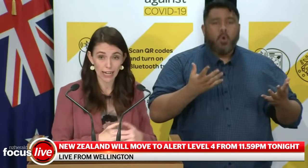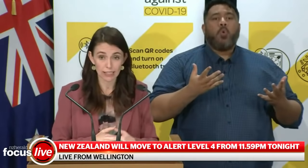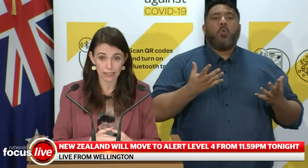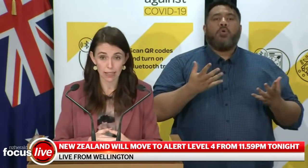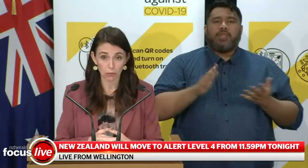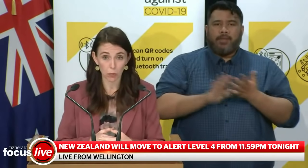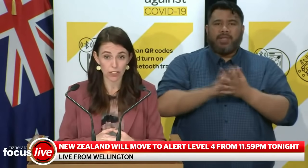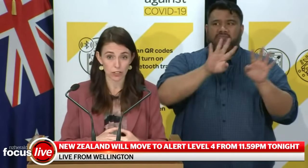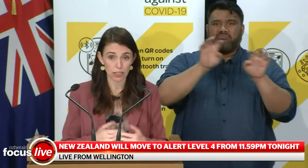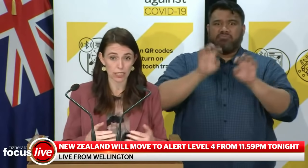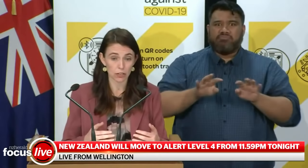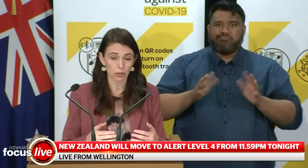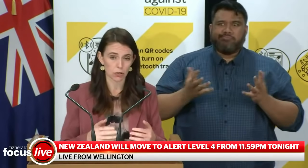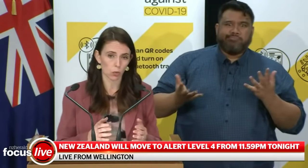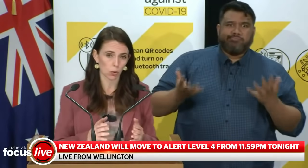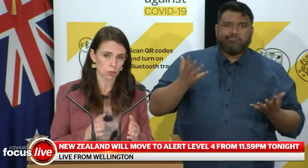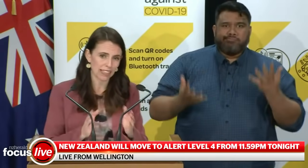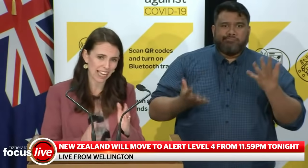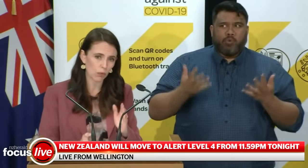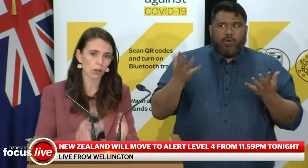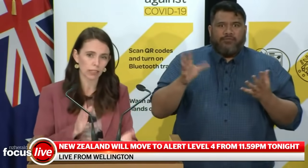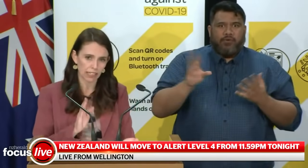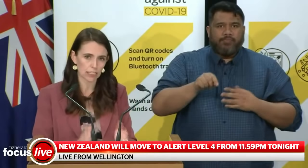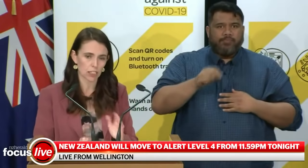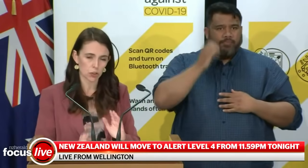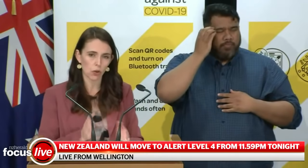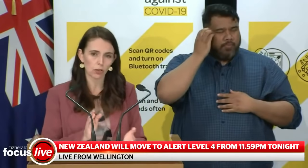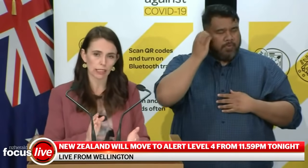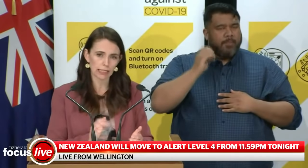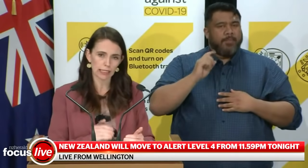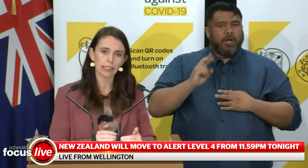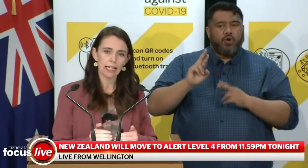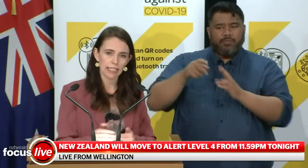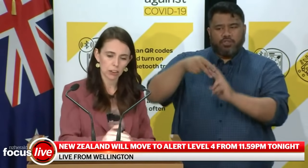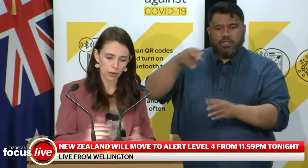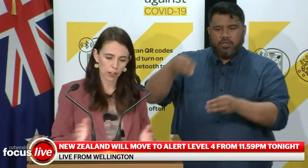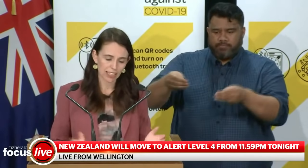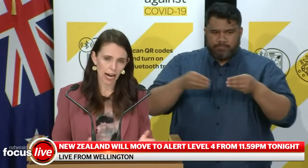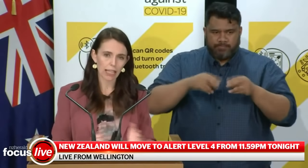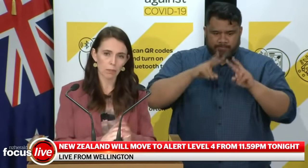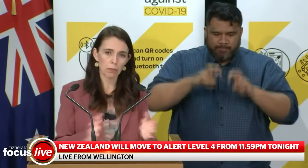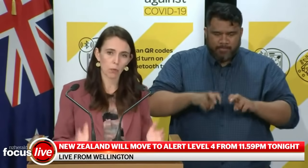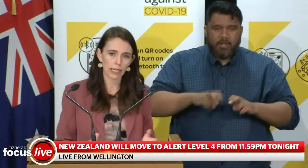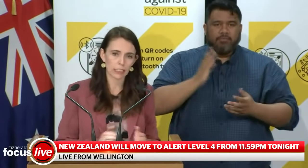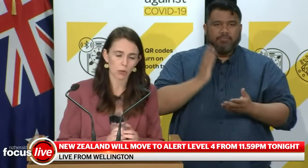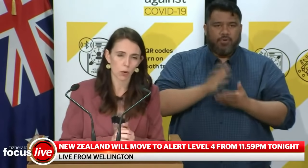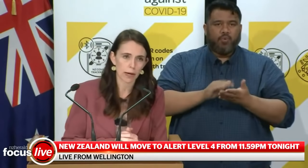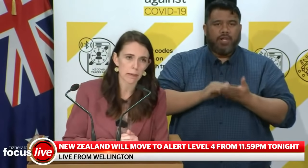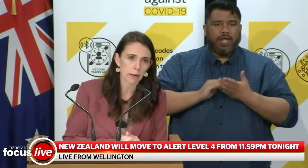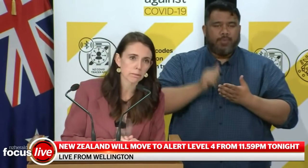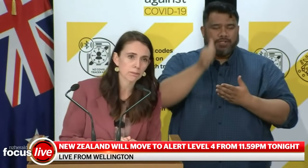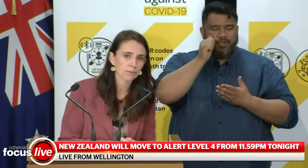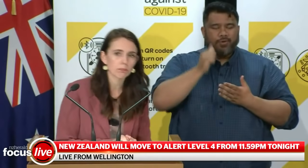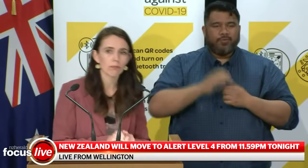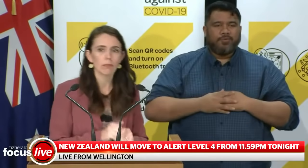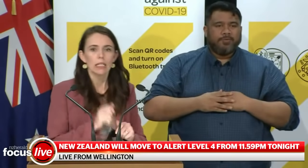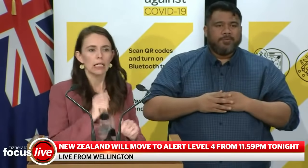does raise some questions as to the source, but that will give us a strong link as to whether there are other people we need to worry